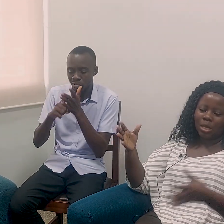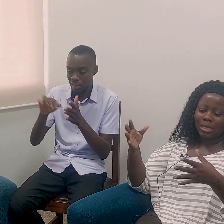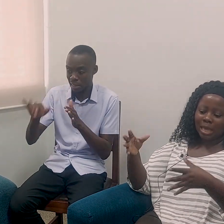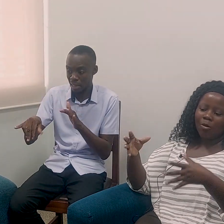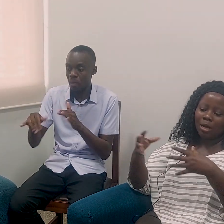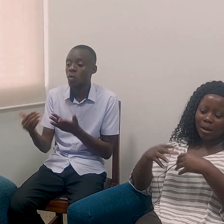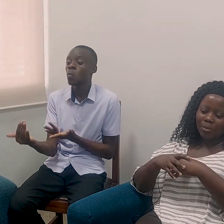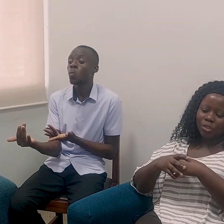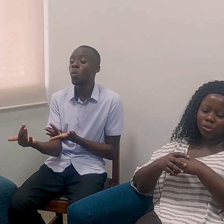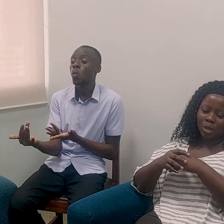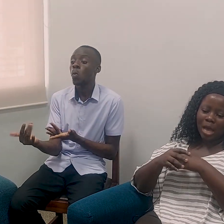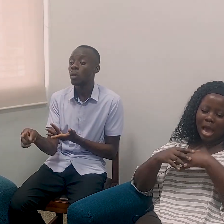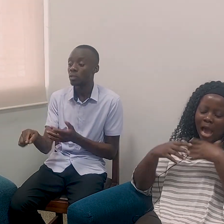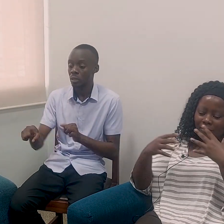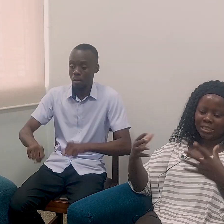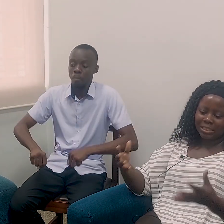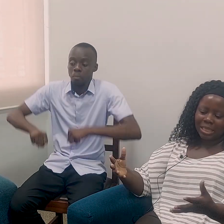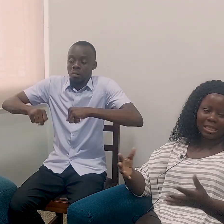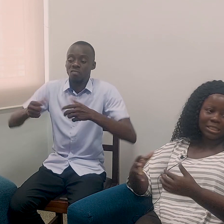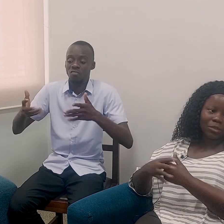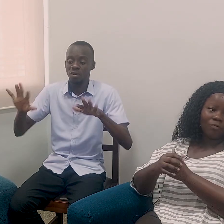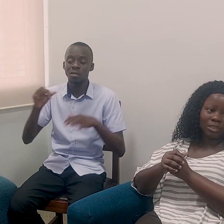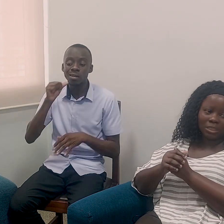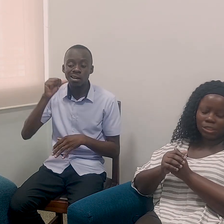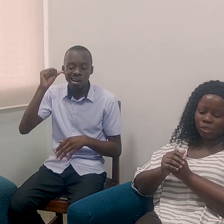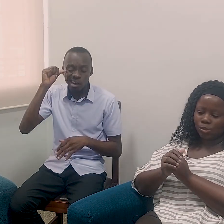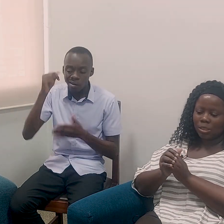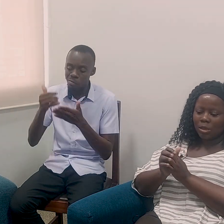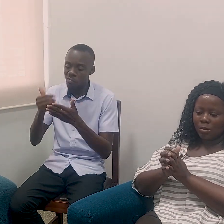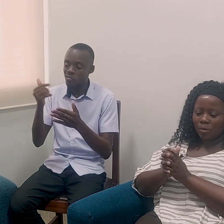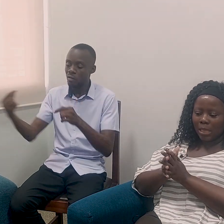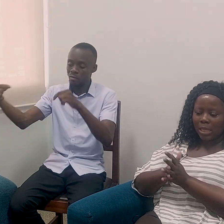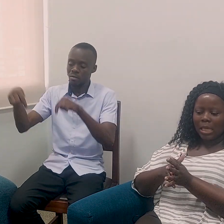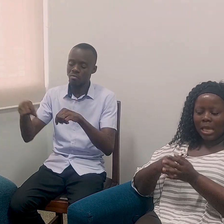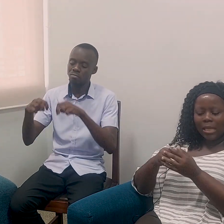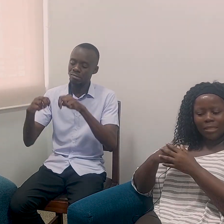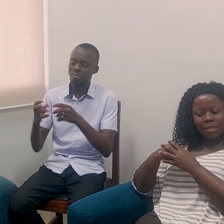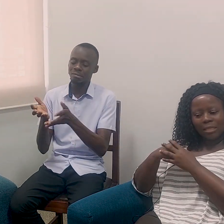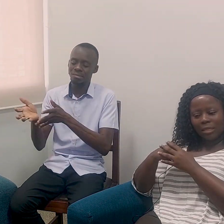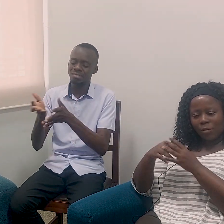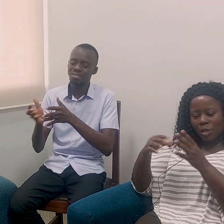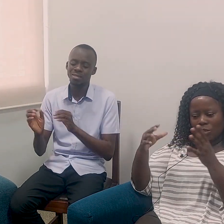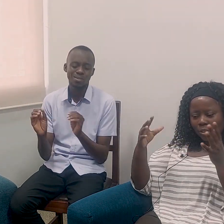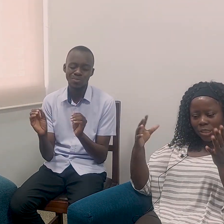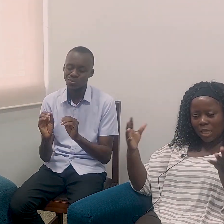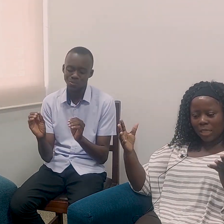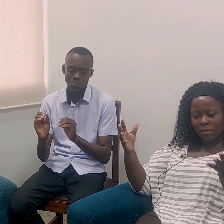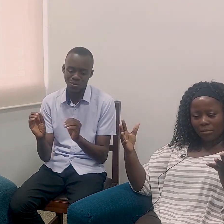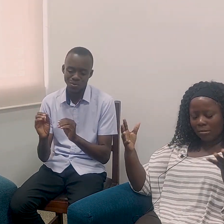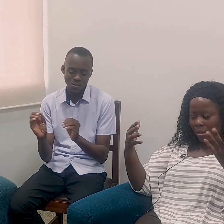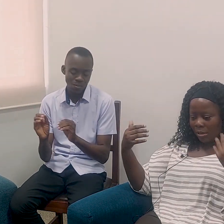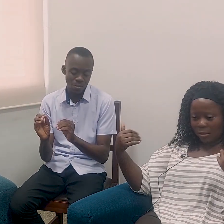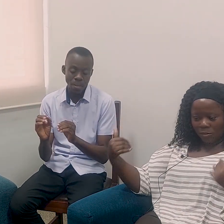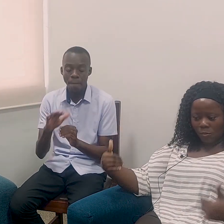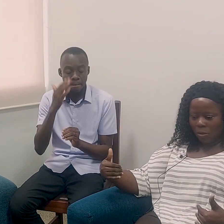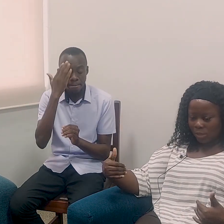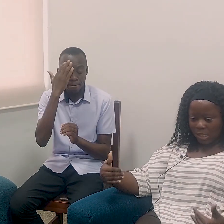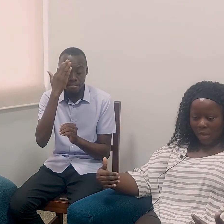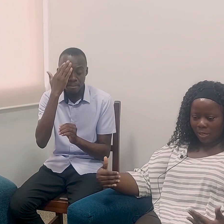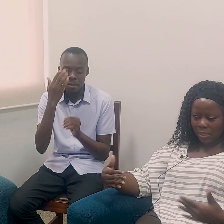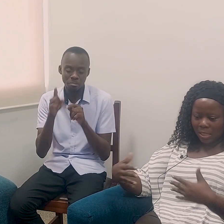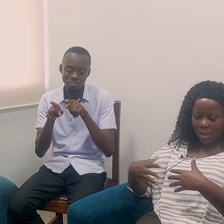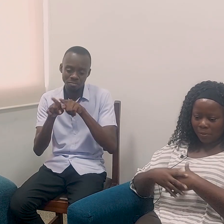to now coming to have a discussion of these issues, right? And when you check